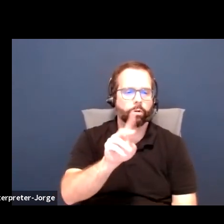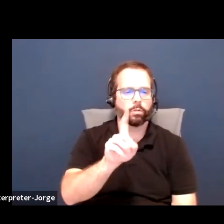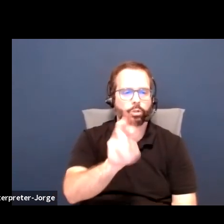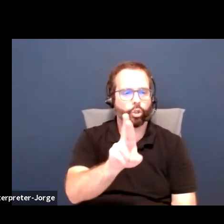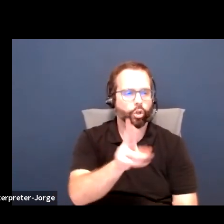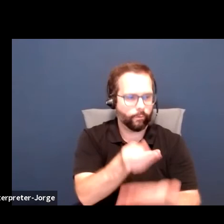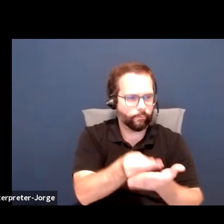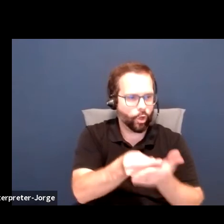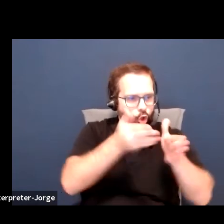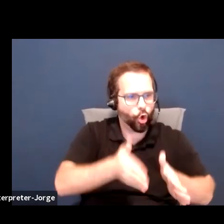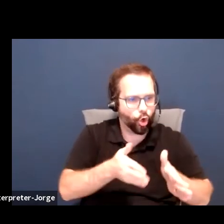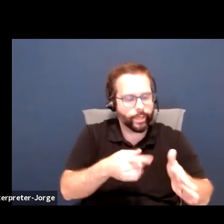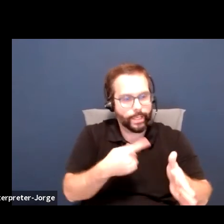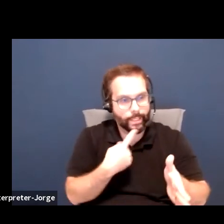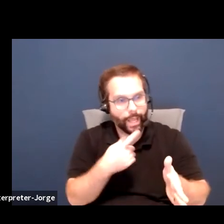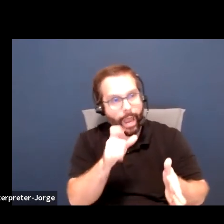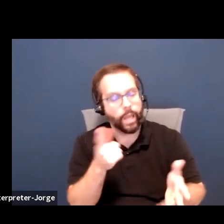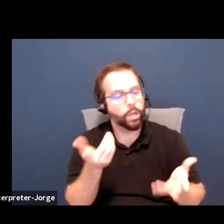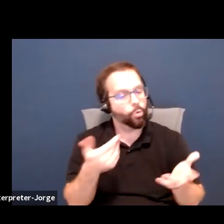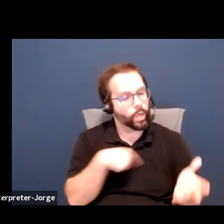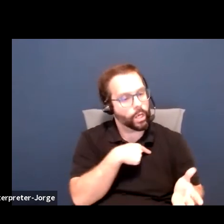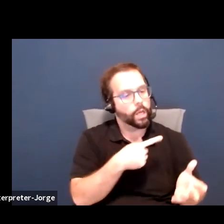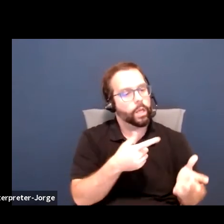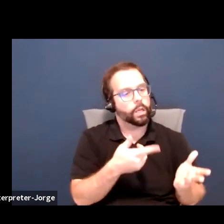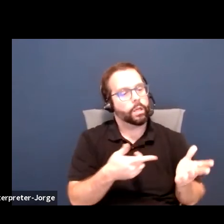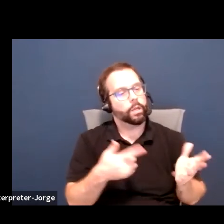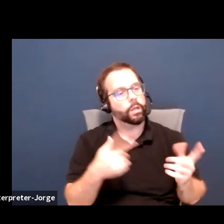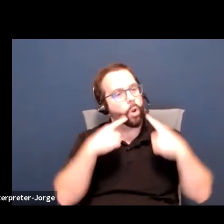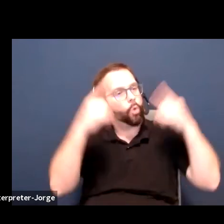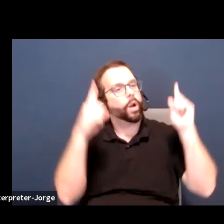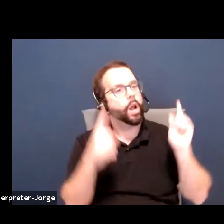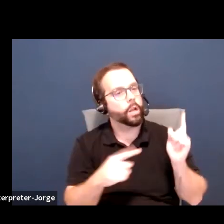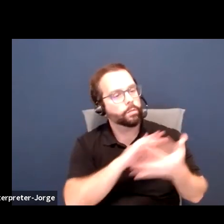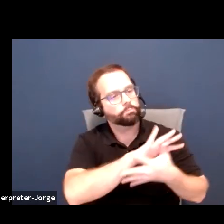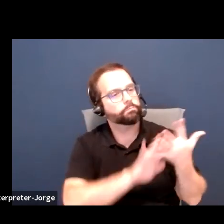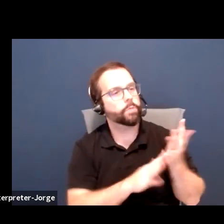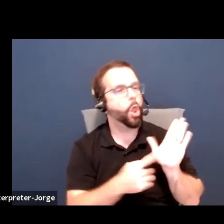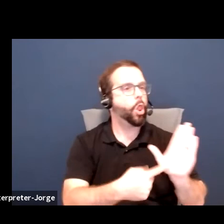data for other future funding, maybe grants. And like, I know